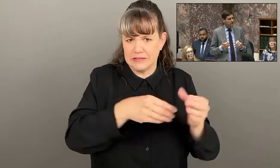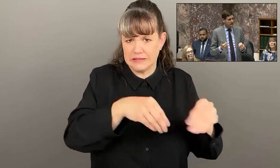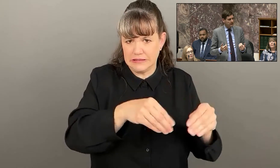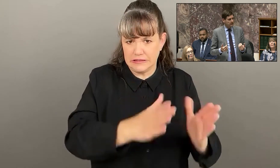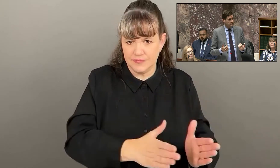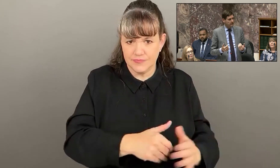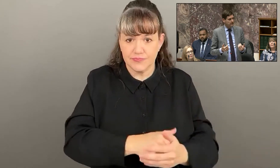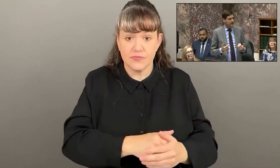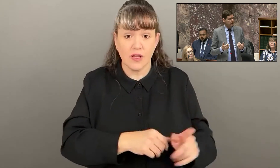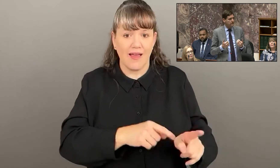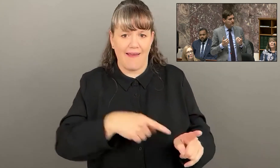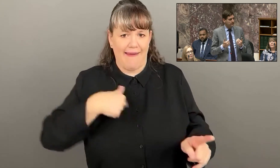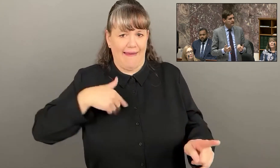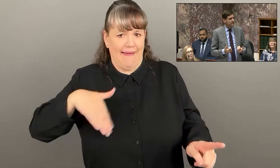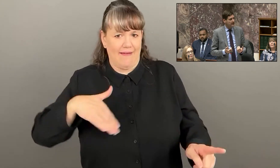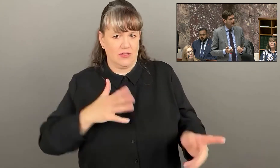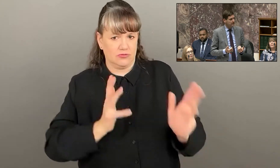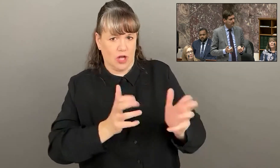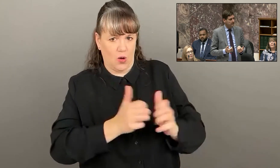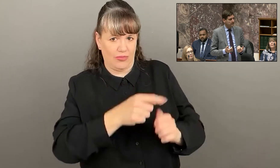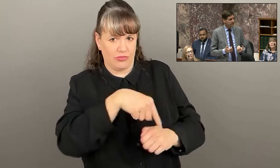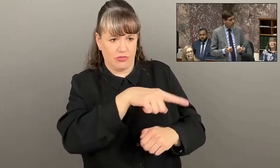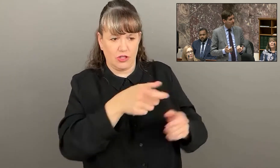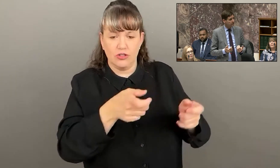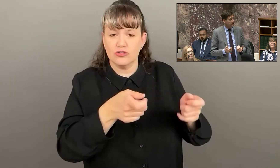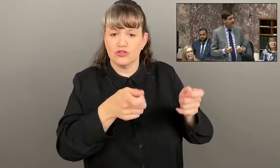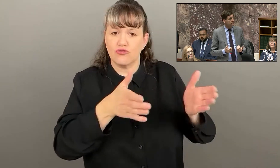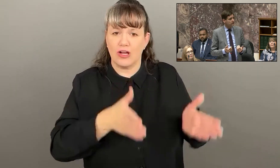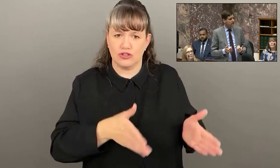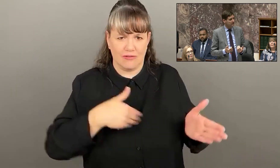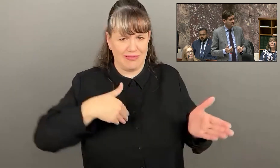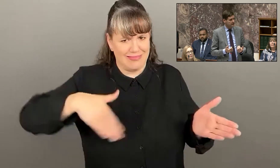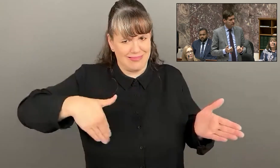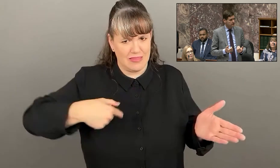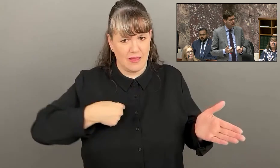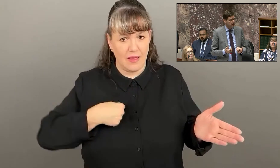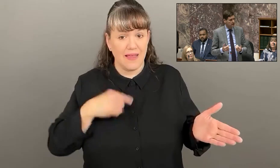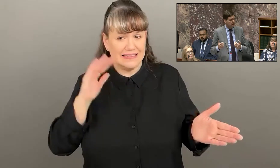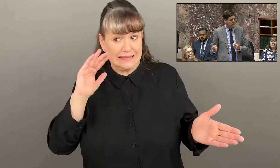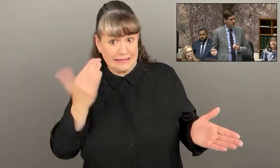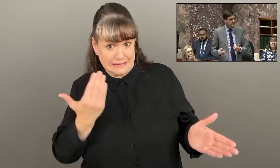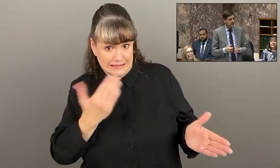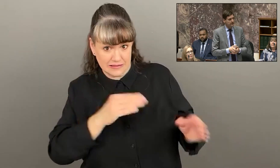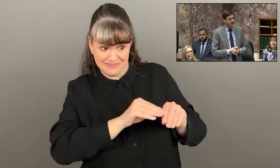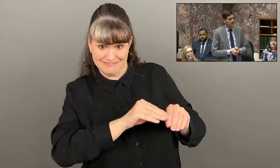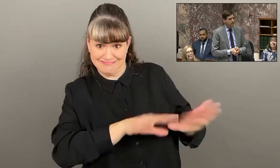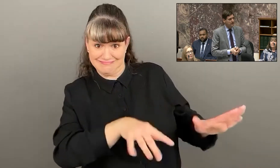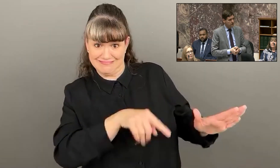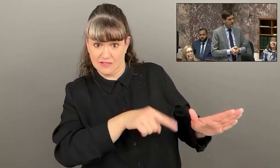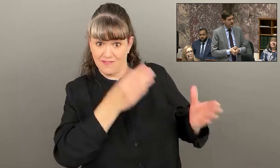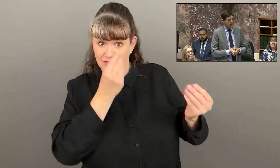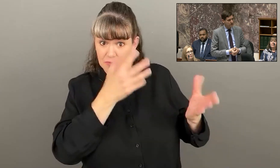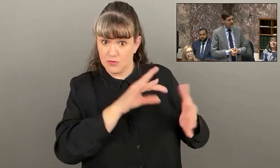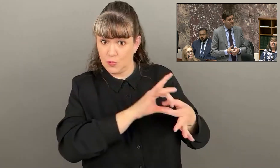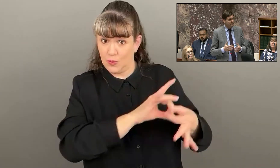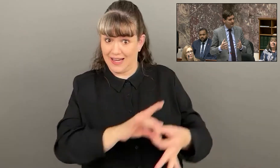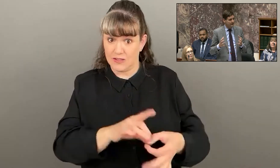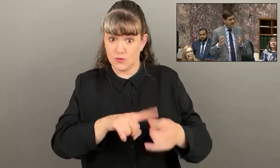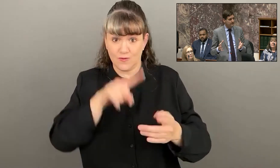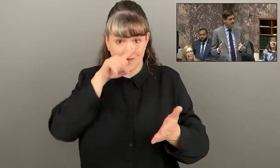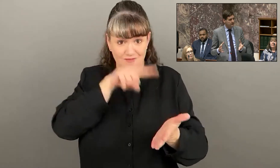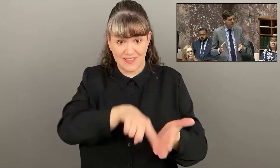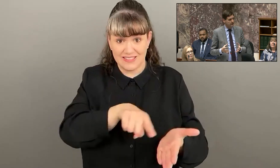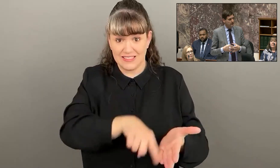it's my understanding that it was the leak of that information related to those investigations that resulted in him issuing this direction. That's something